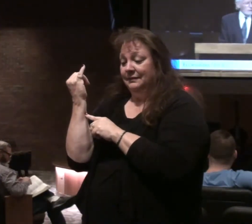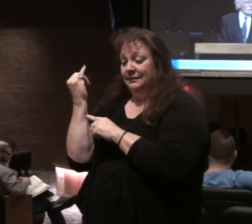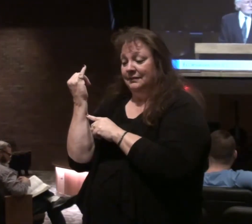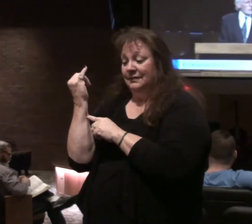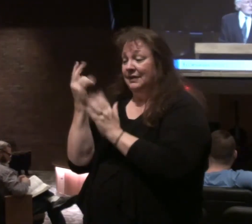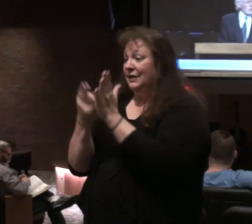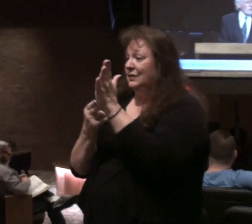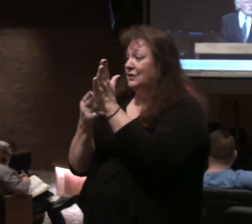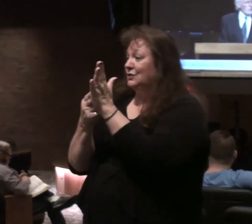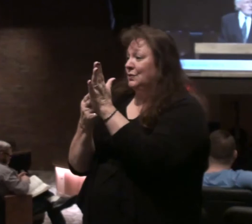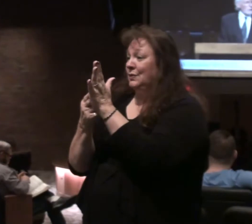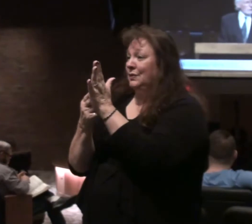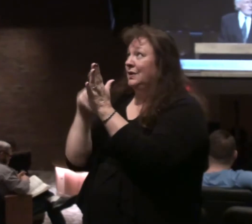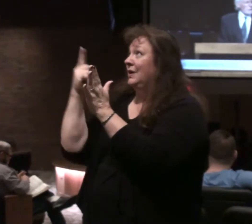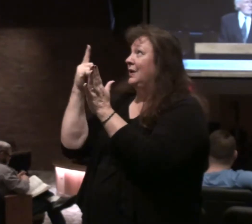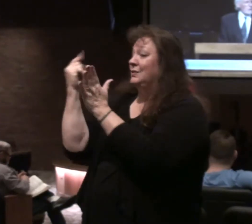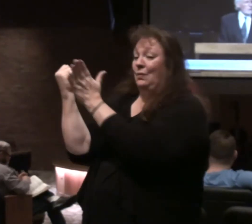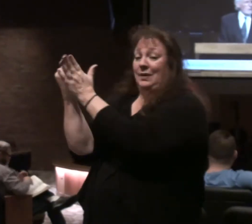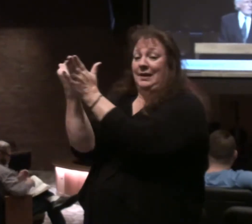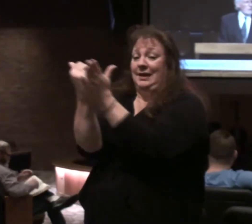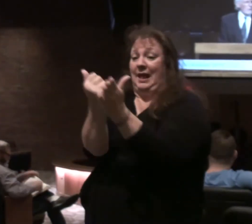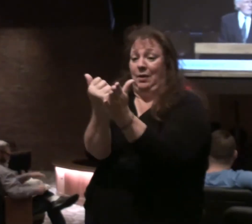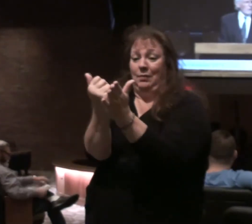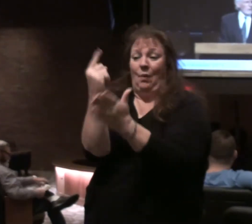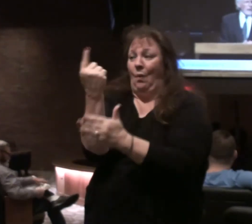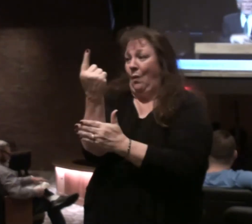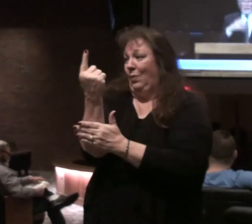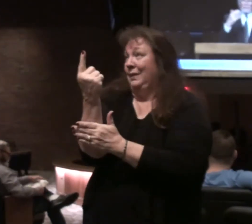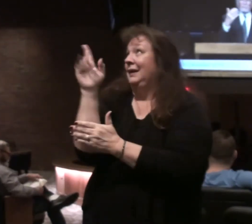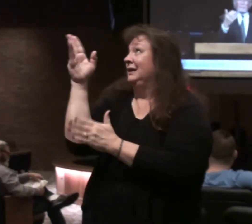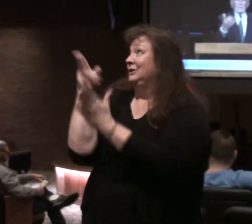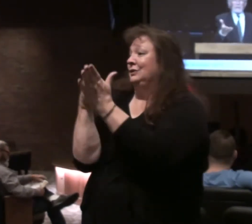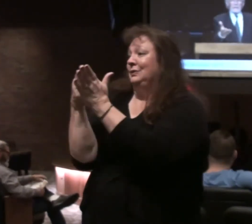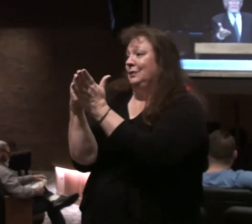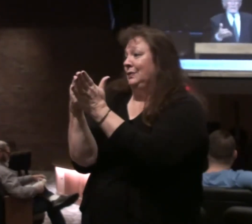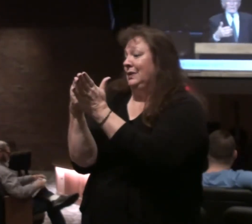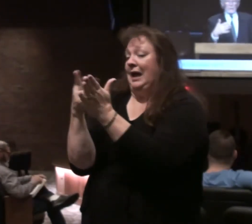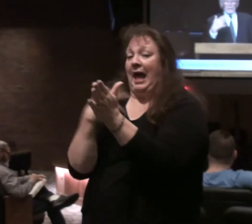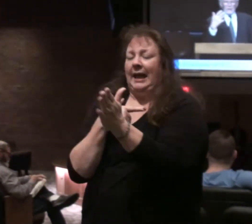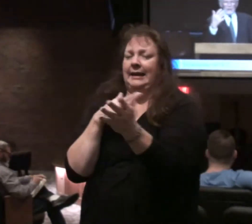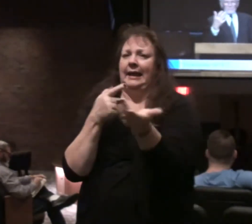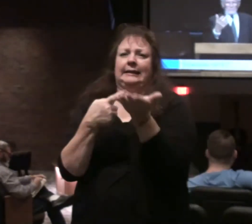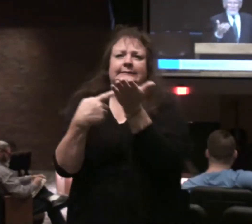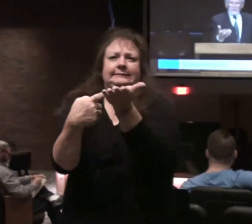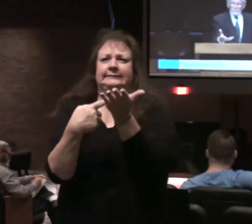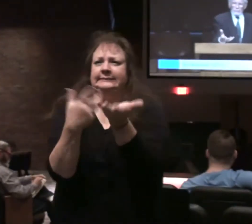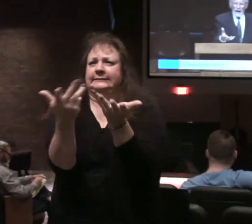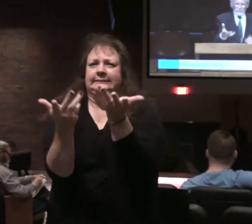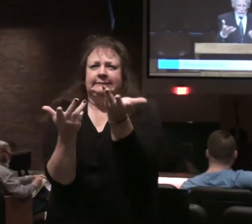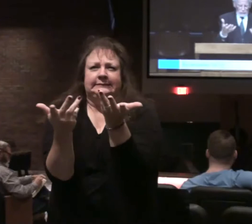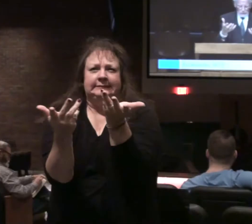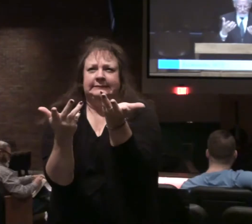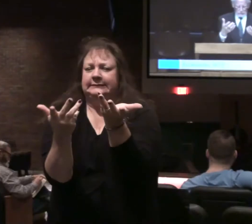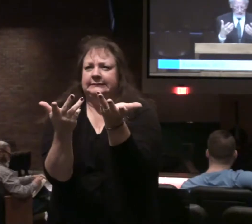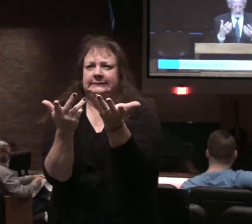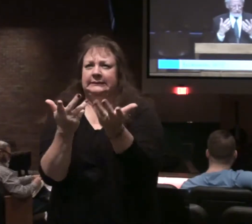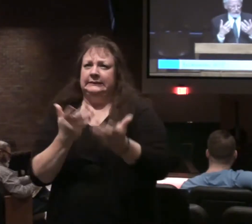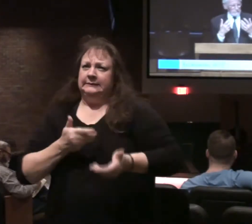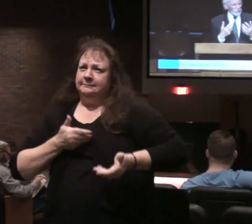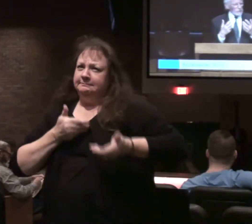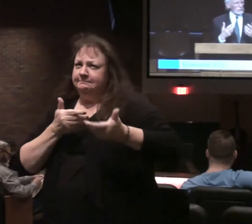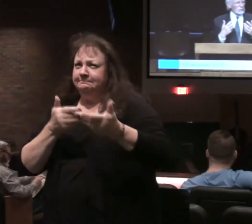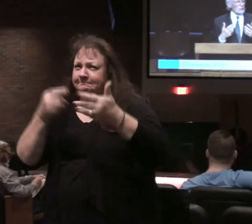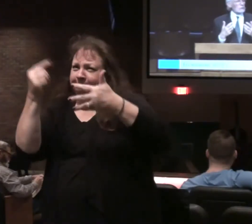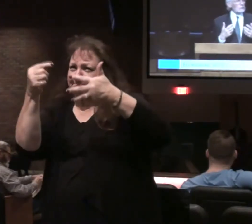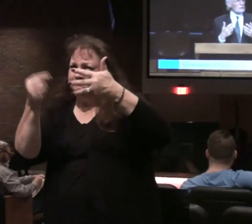The gospel is the only thing that can help them. I can't reason with them, rationally bring